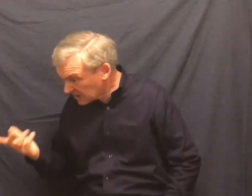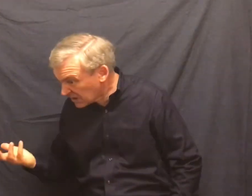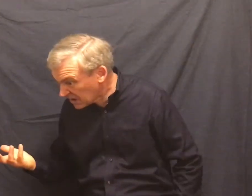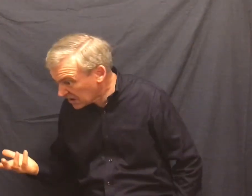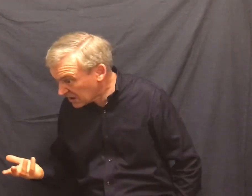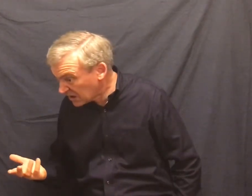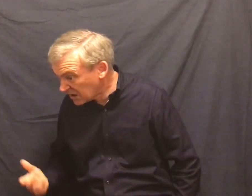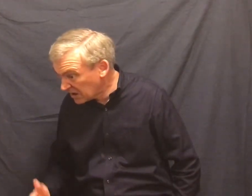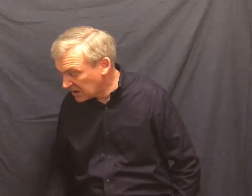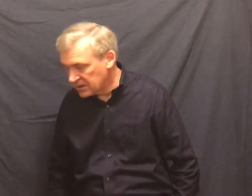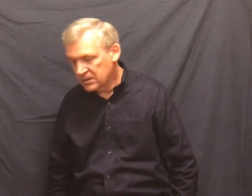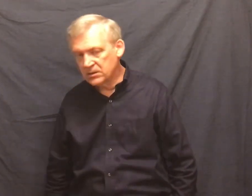Yeah,